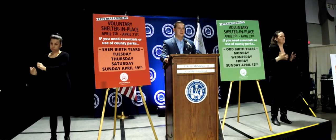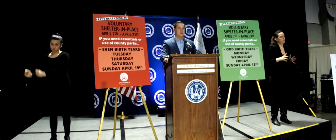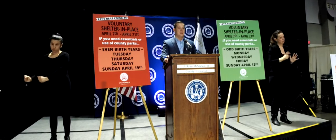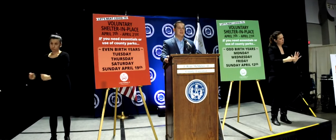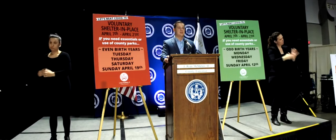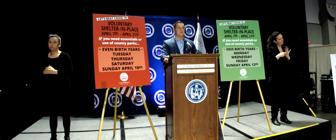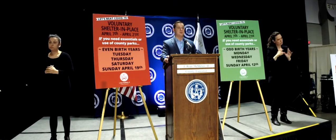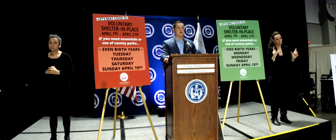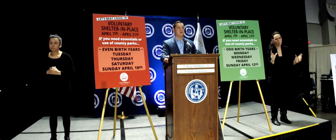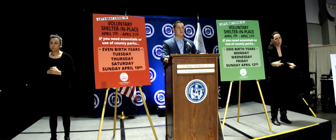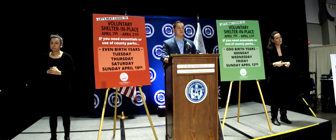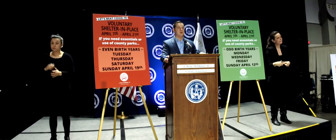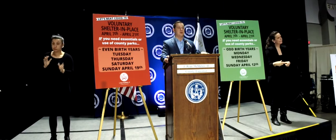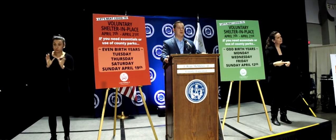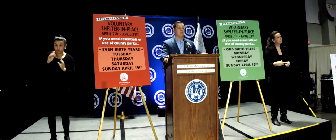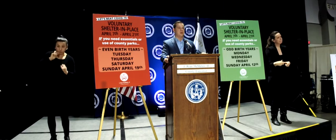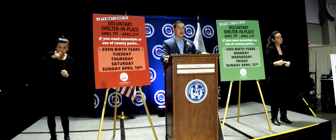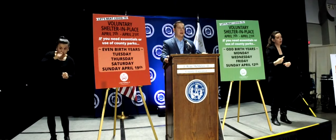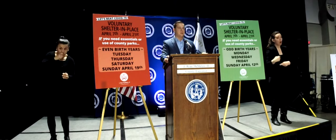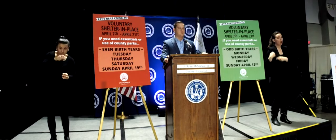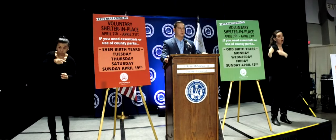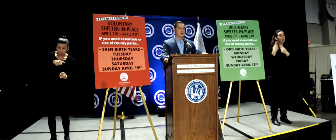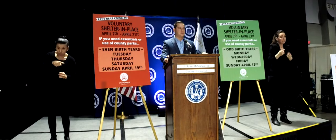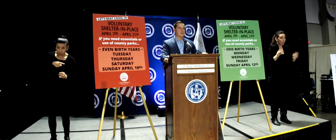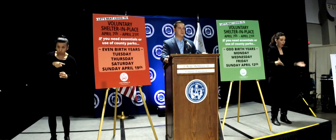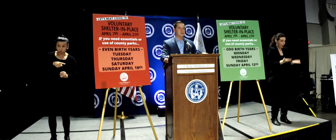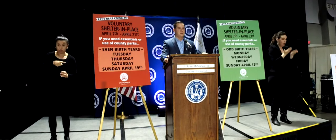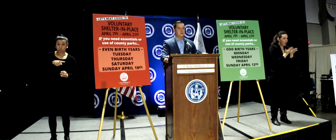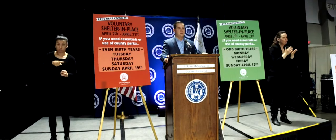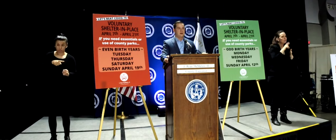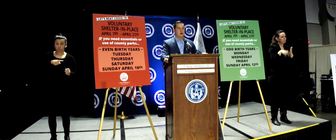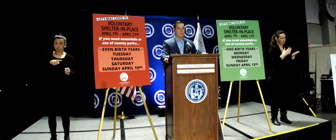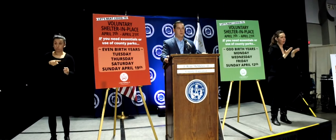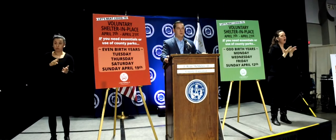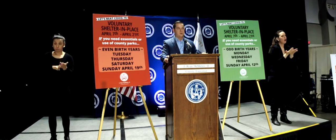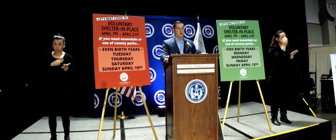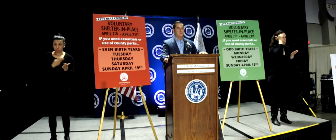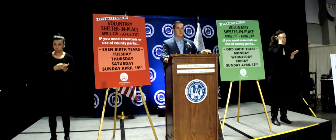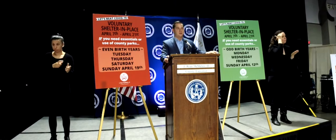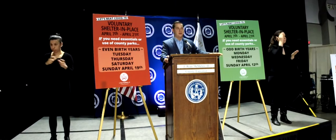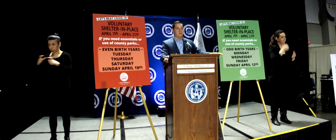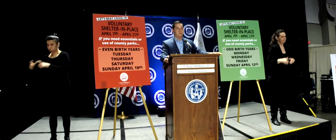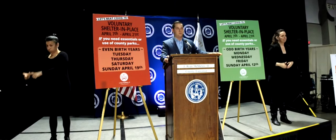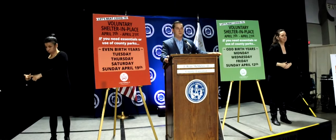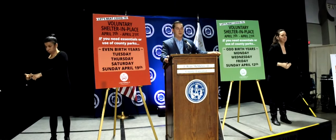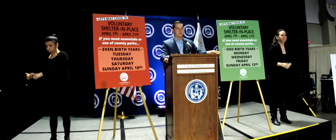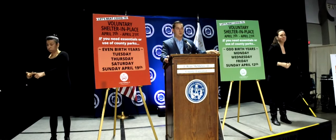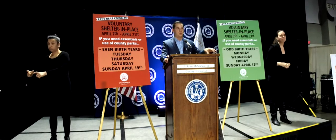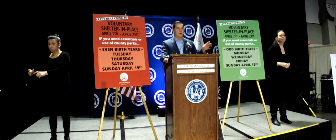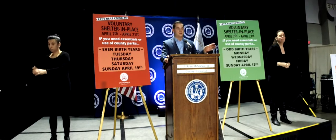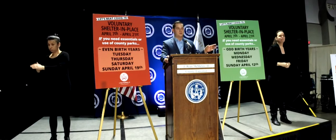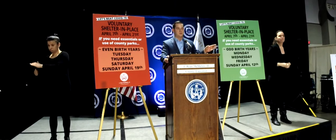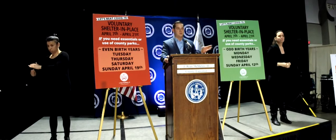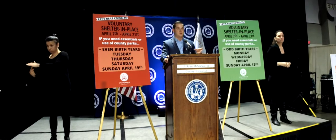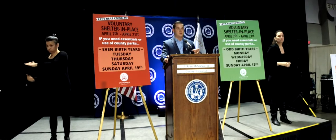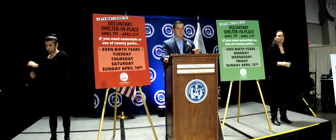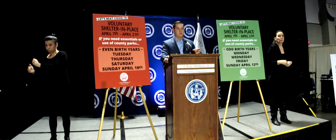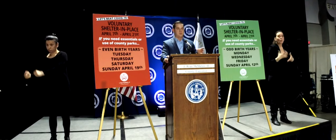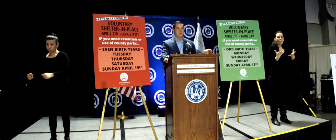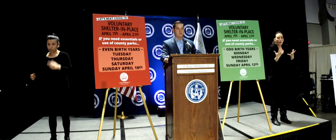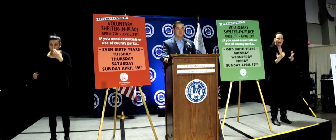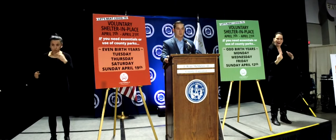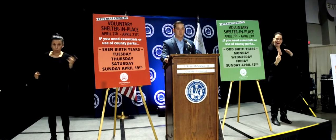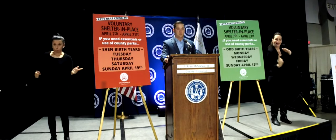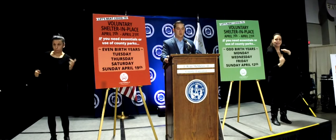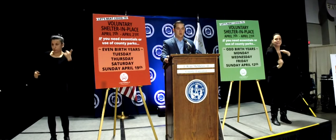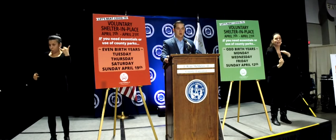back. Again, something that we did very early on in this process to help isolate potential risk to the system